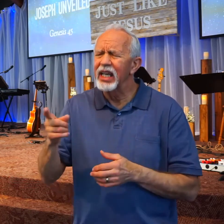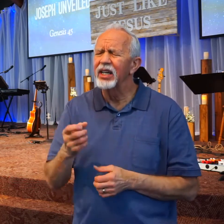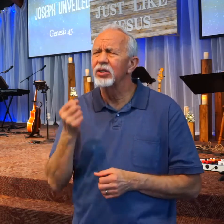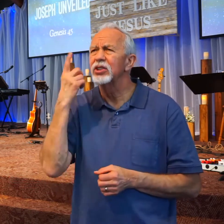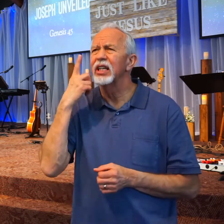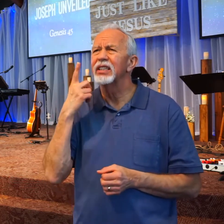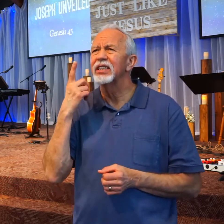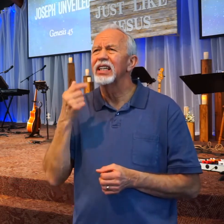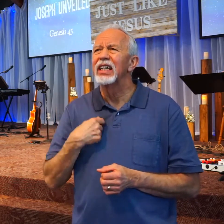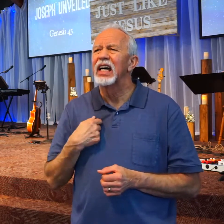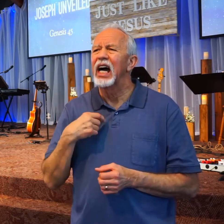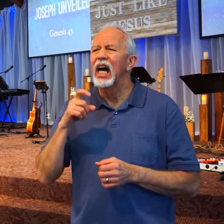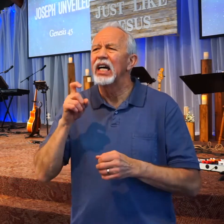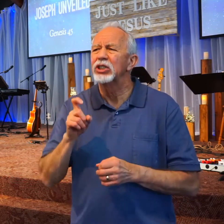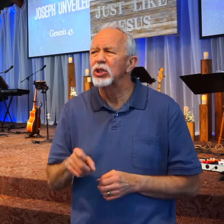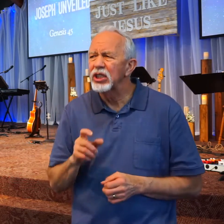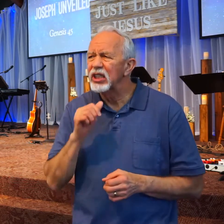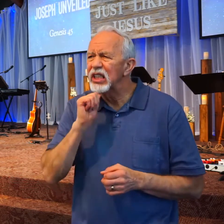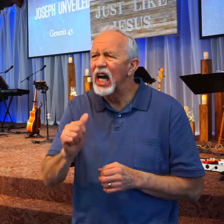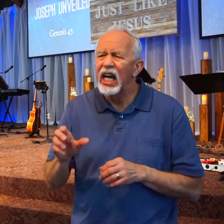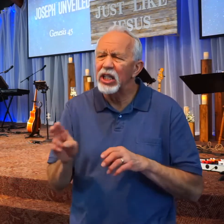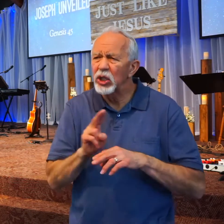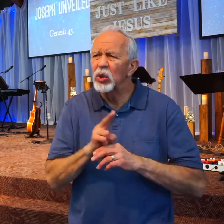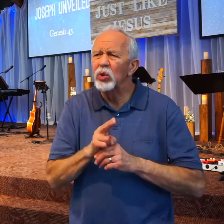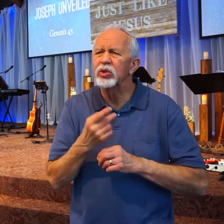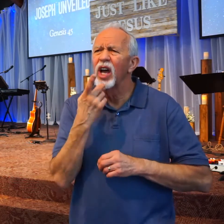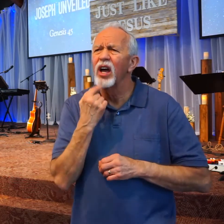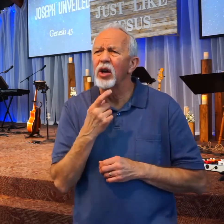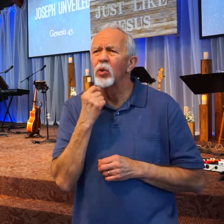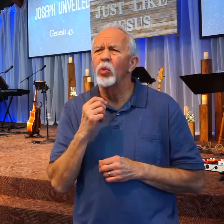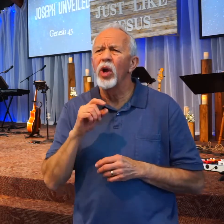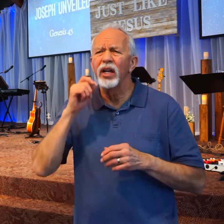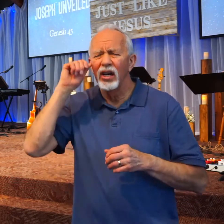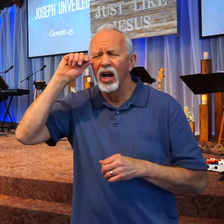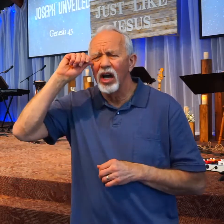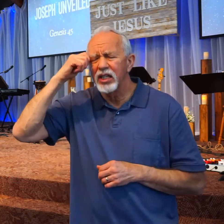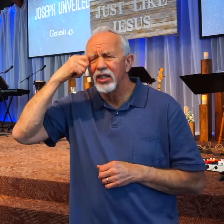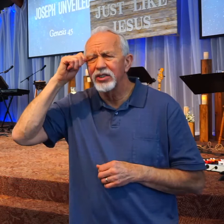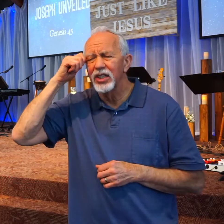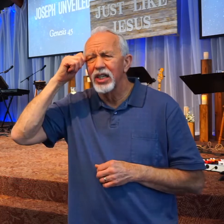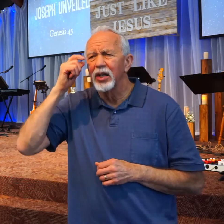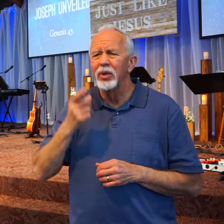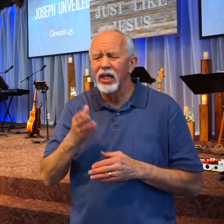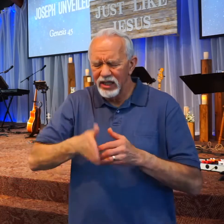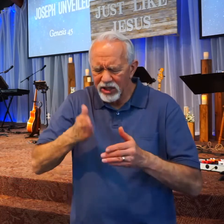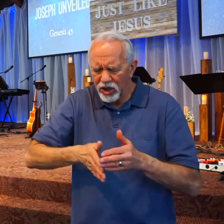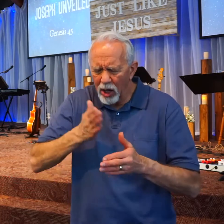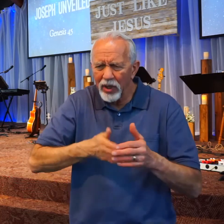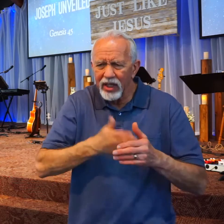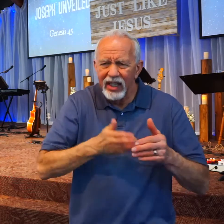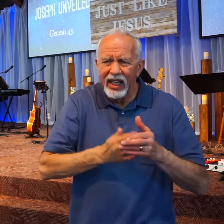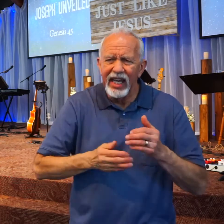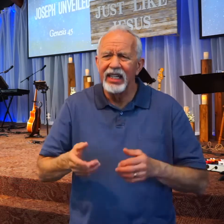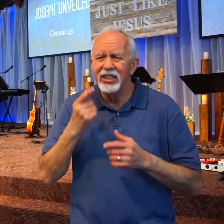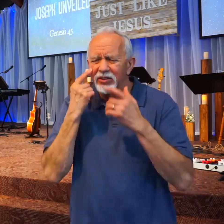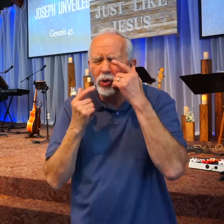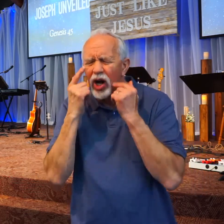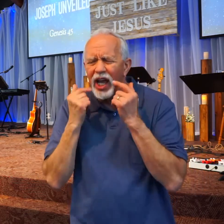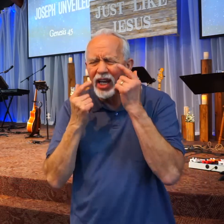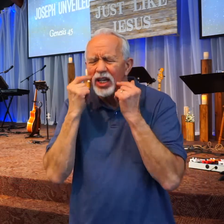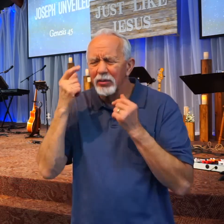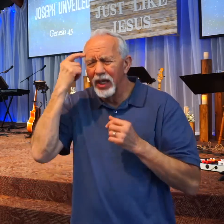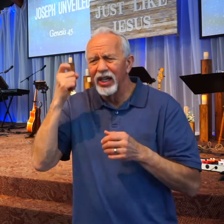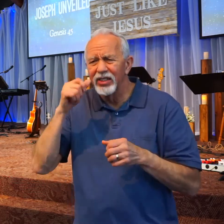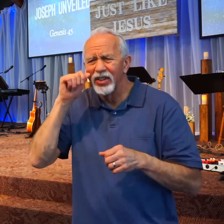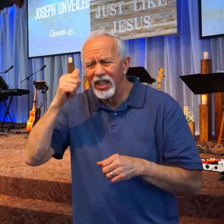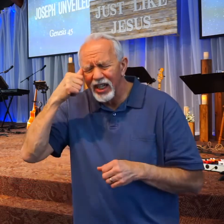realizes that he should have used a recipe that did not call for the red onion, because he keeps chopping and the tears keep flowing and he keeps trying to